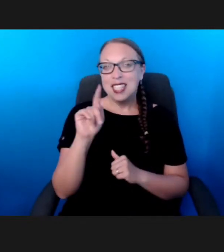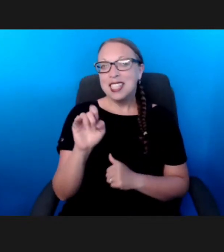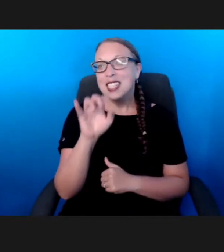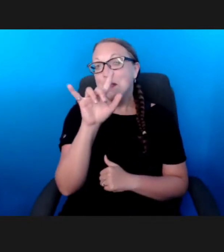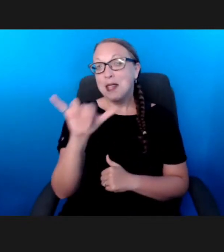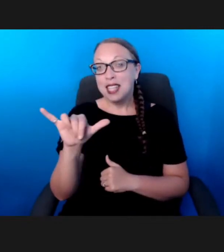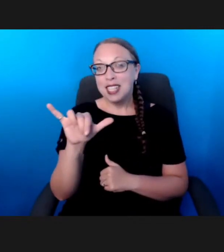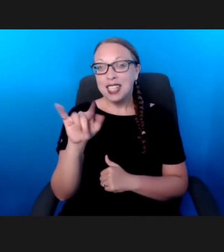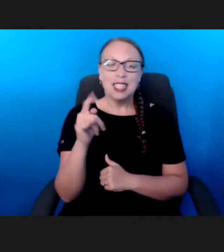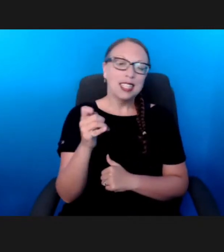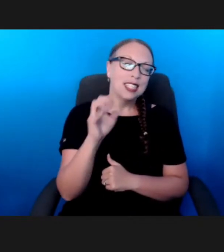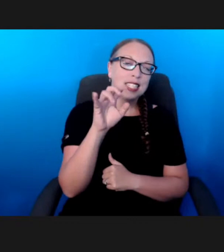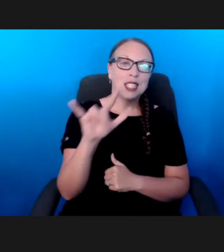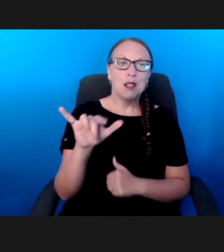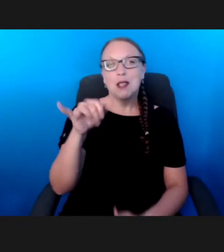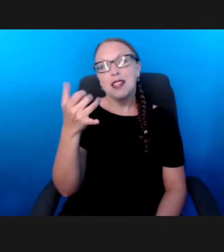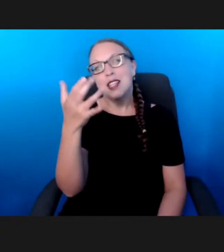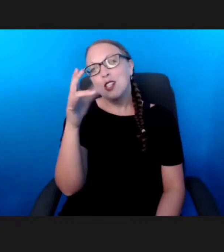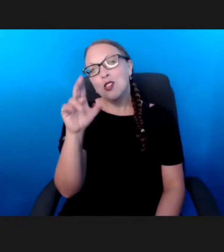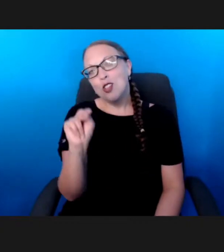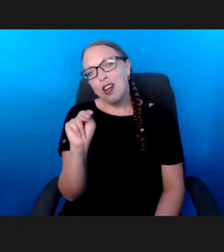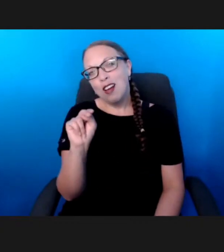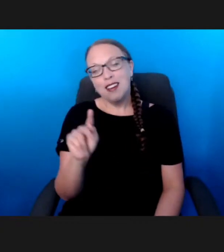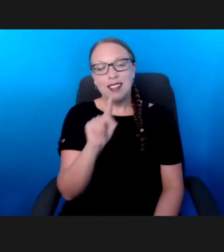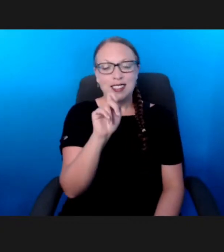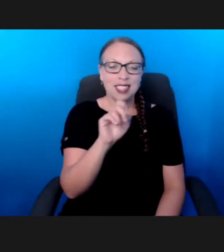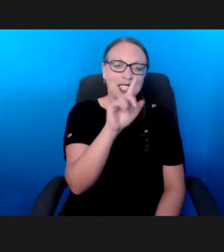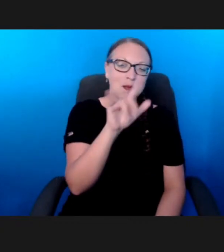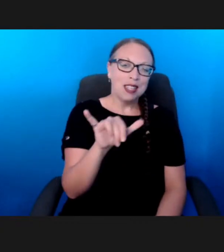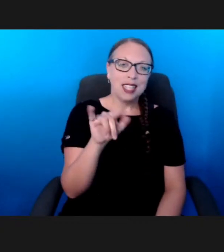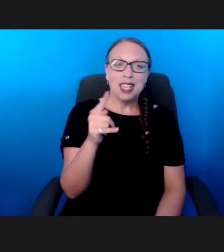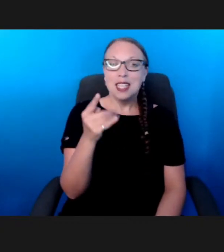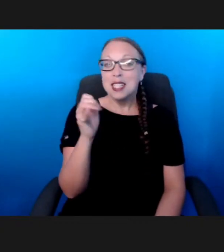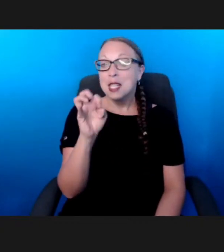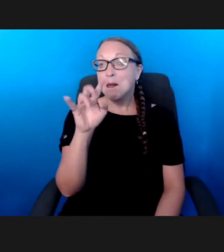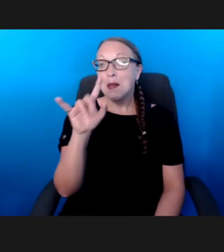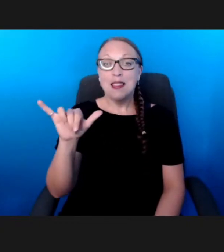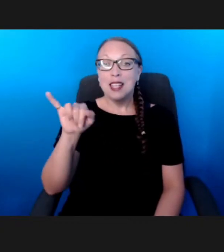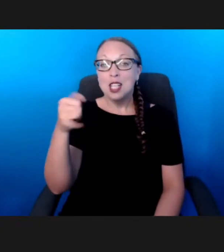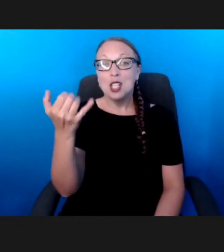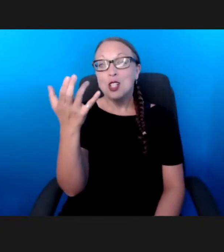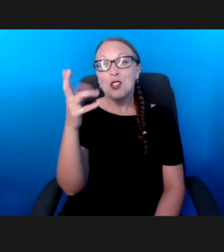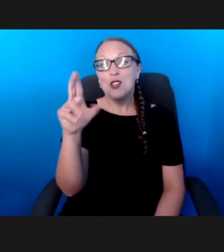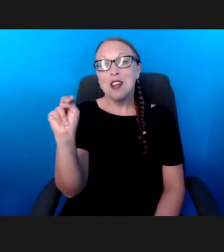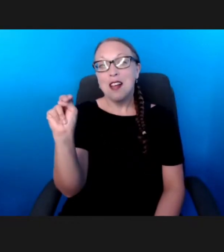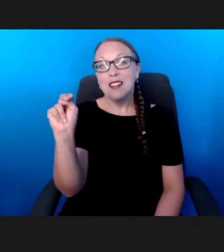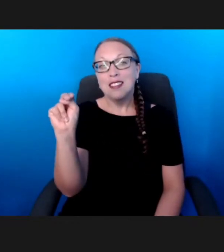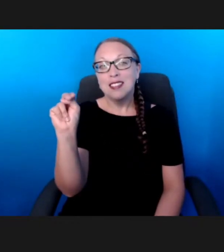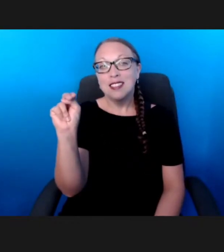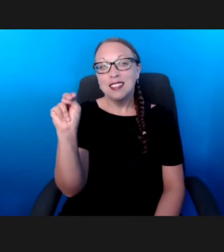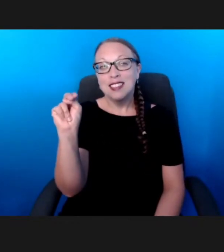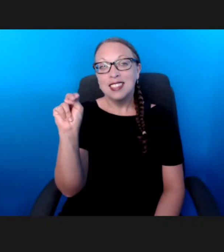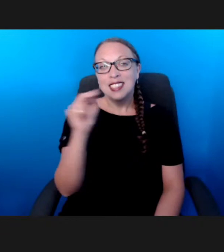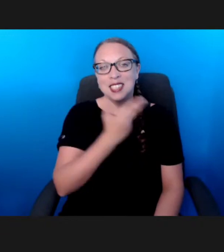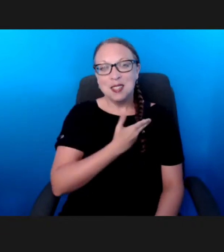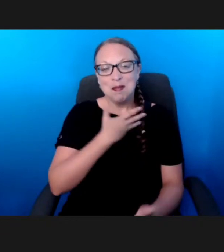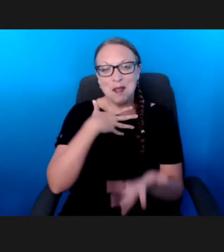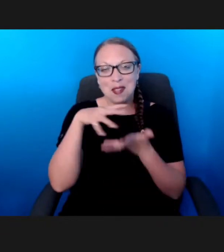Timothy, Timothy John, Timothy, Timothy John.